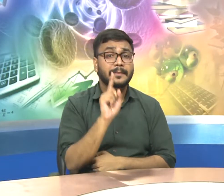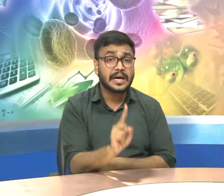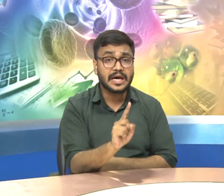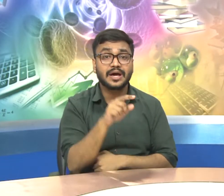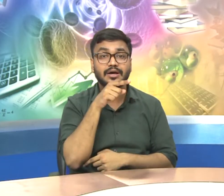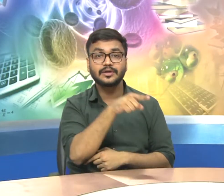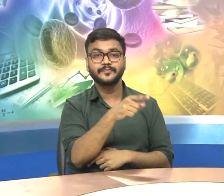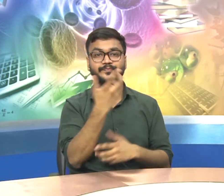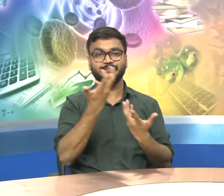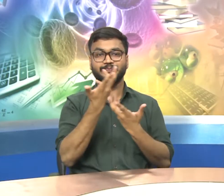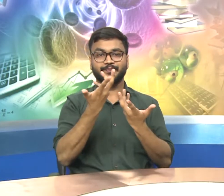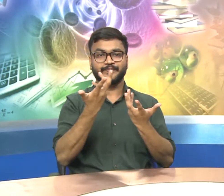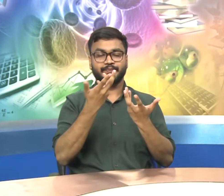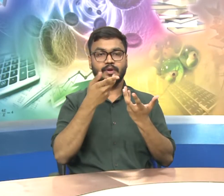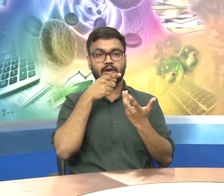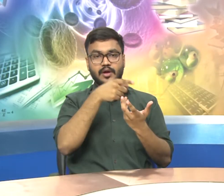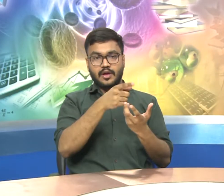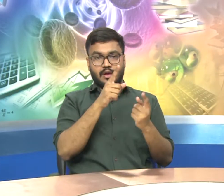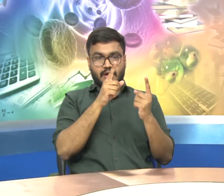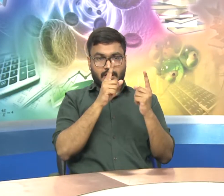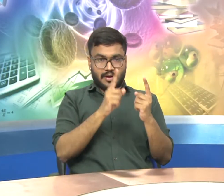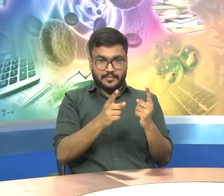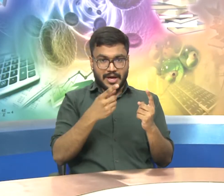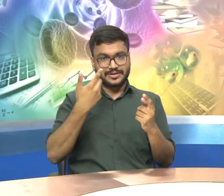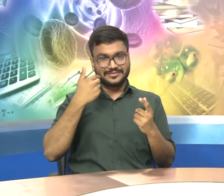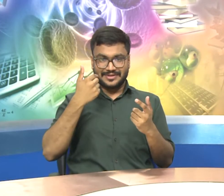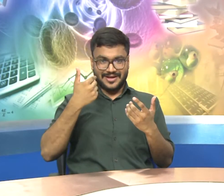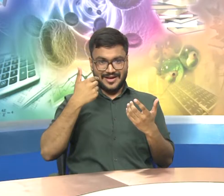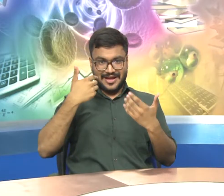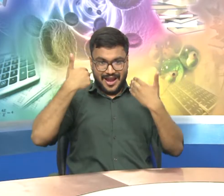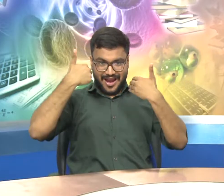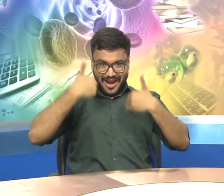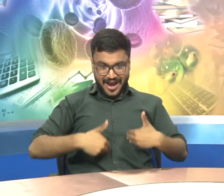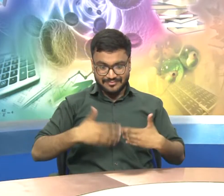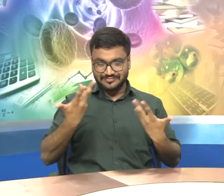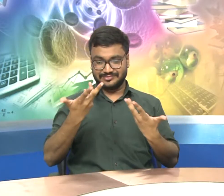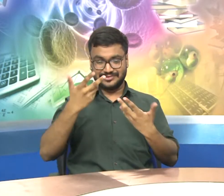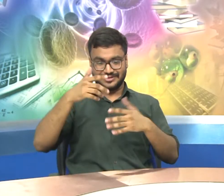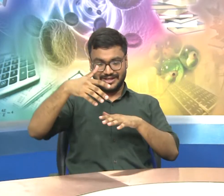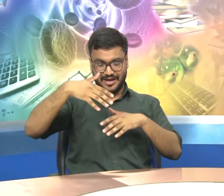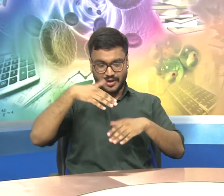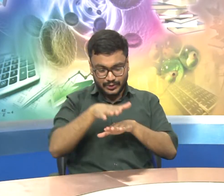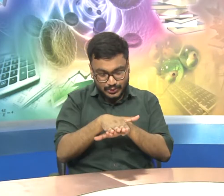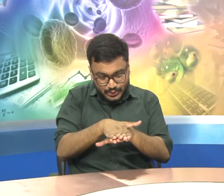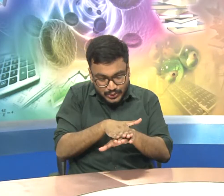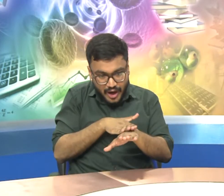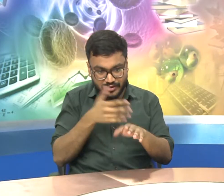But at that time, they could not prove it.